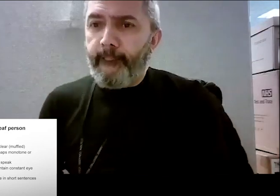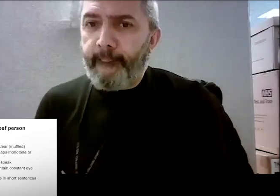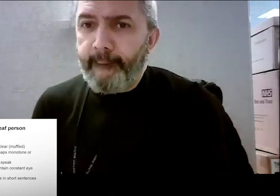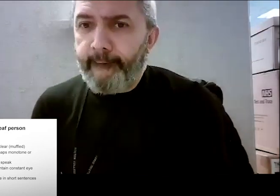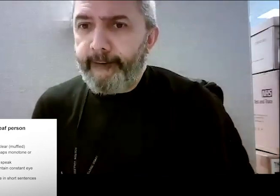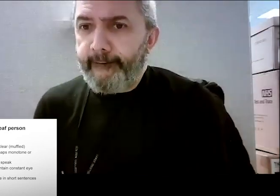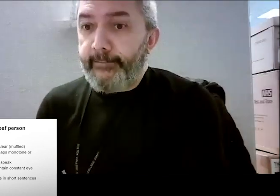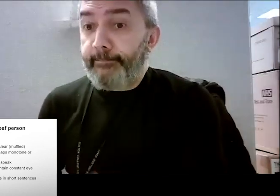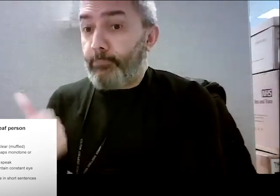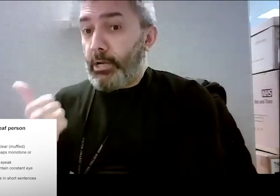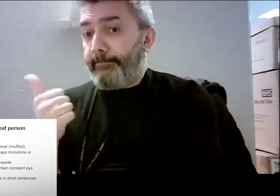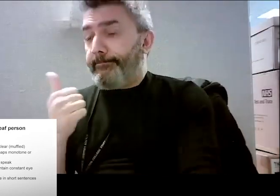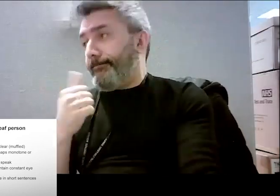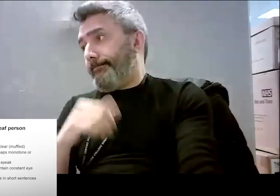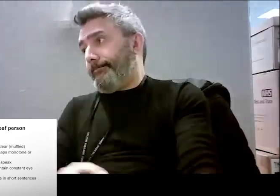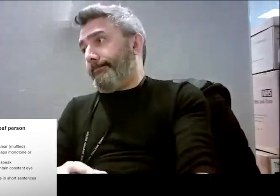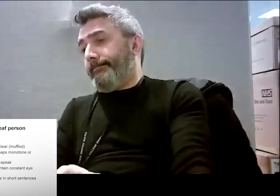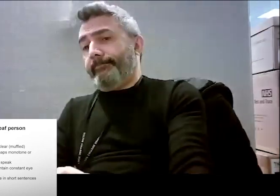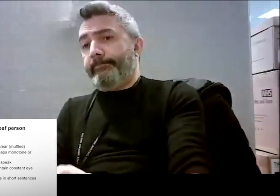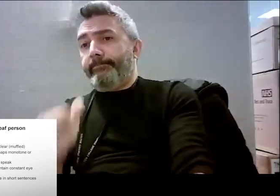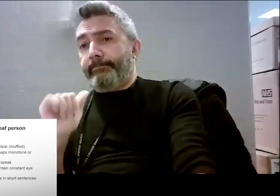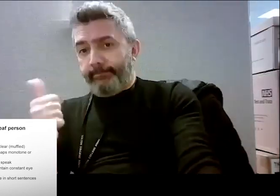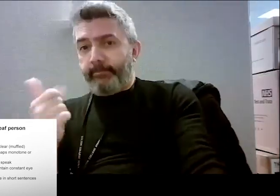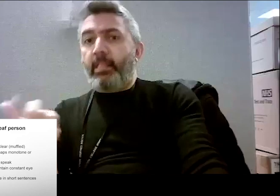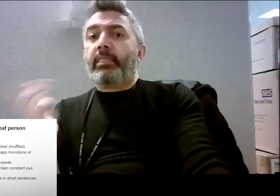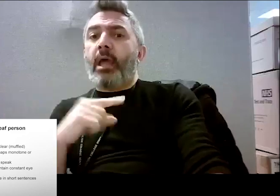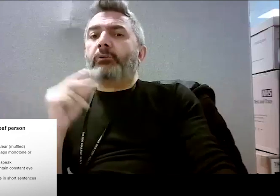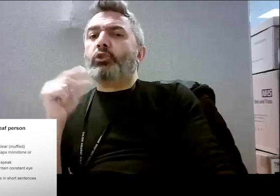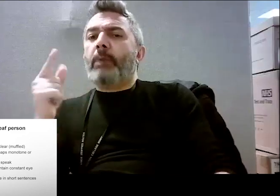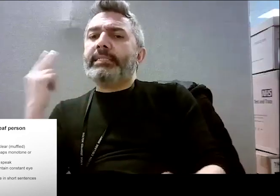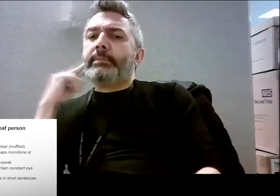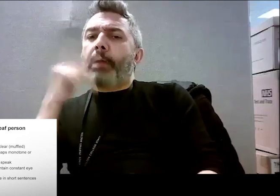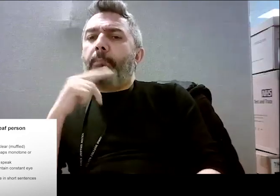when you're communicating with somebody who needs to look at you.